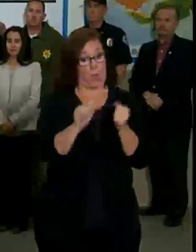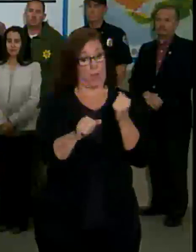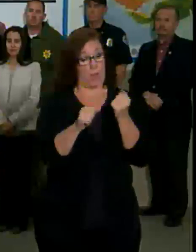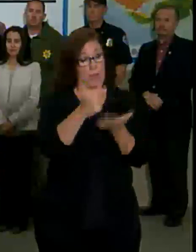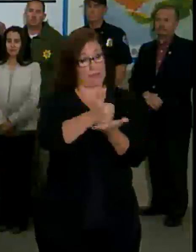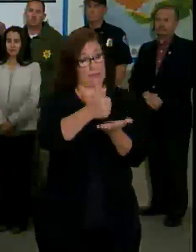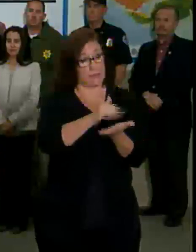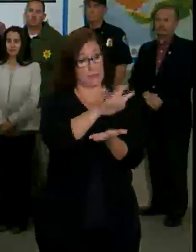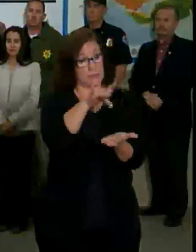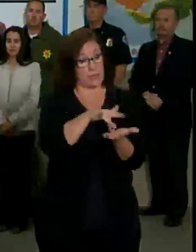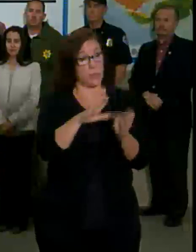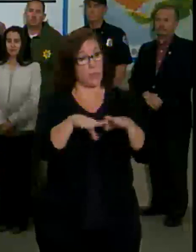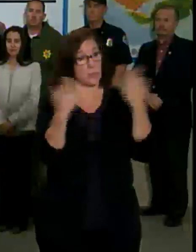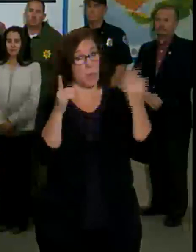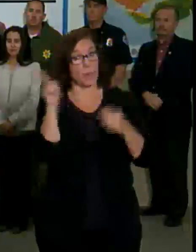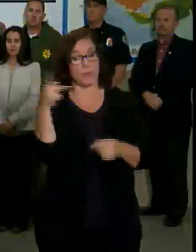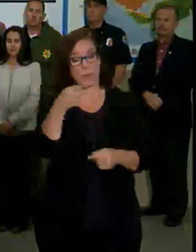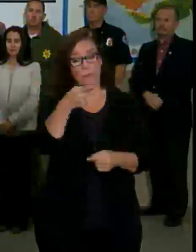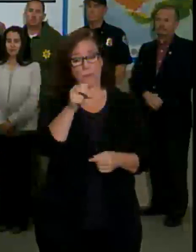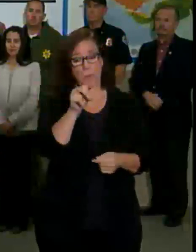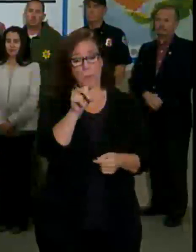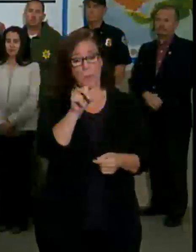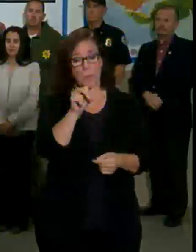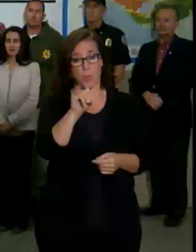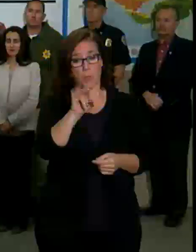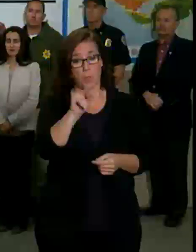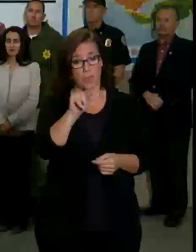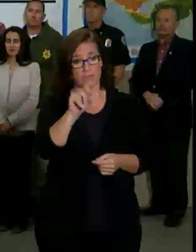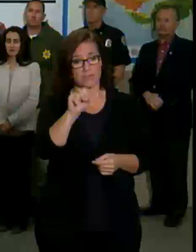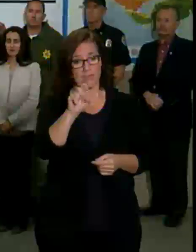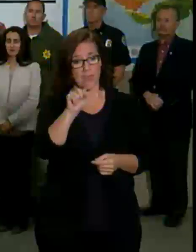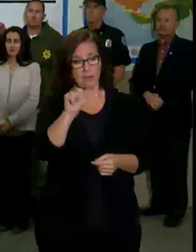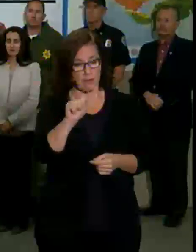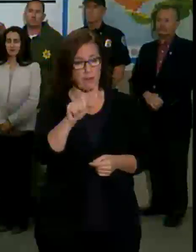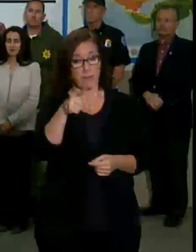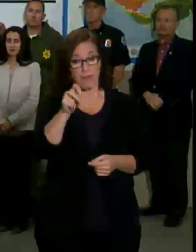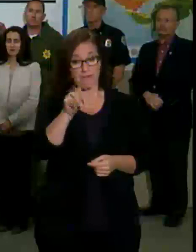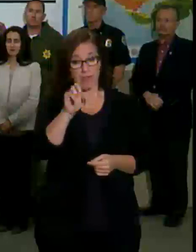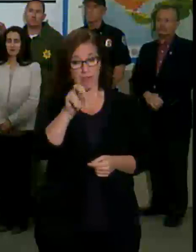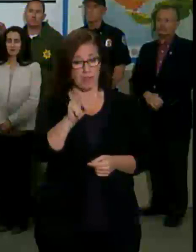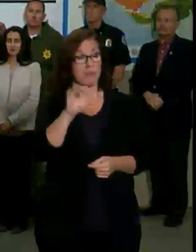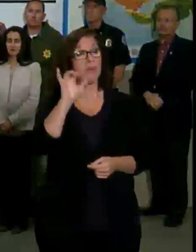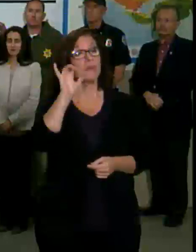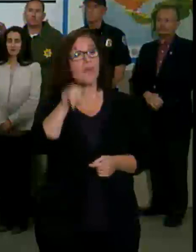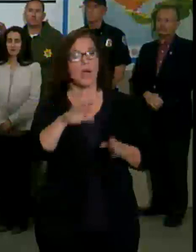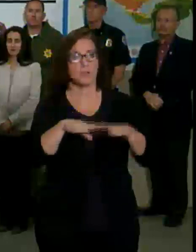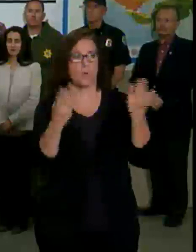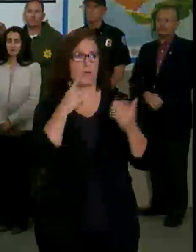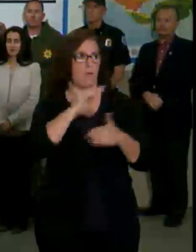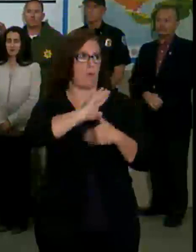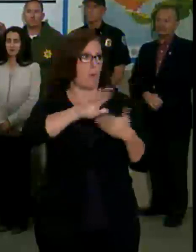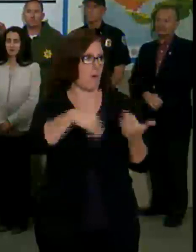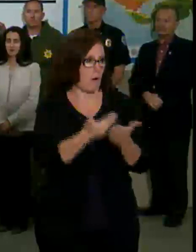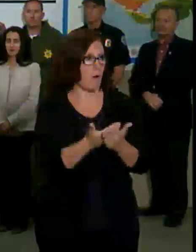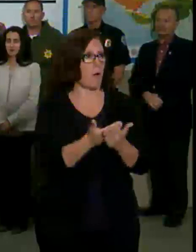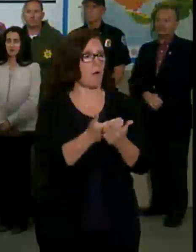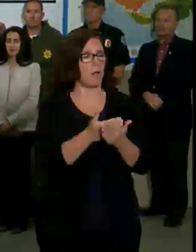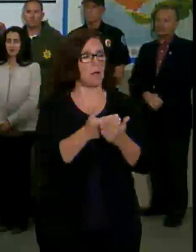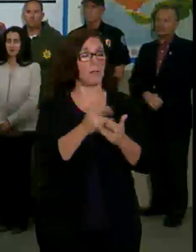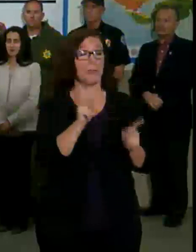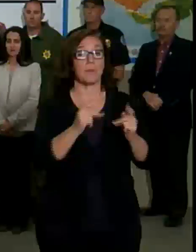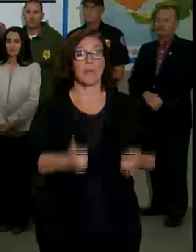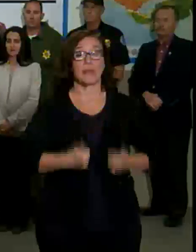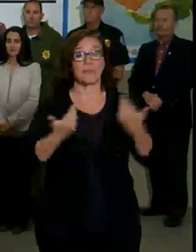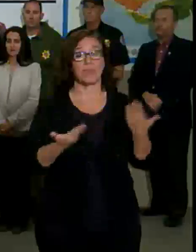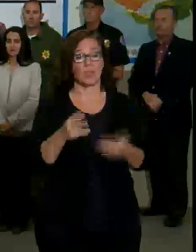open at the Poinsettia Pavilion will be open to all residents affected by the fire in the county of Ventura.